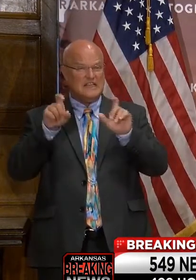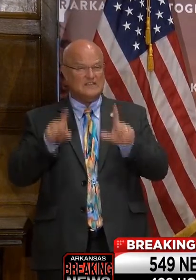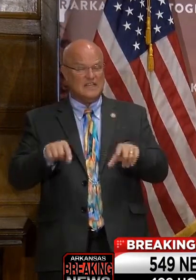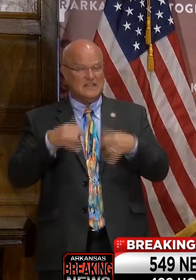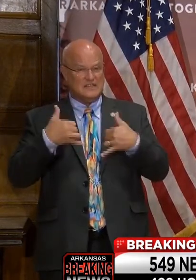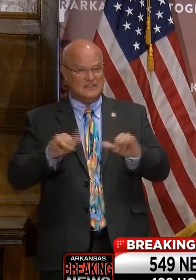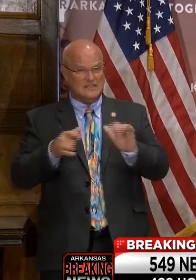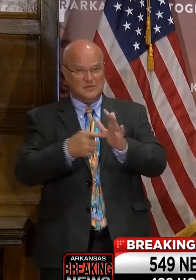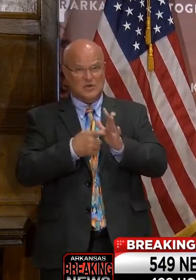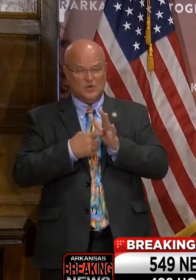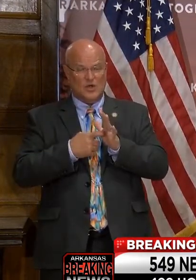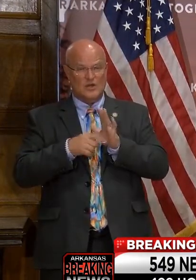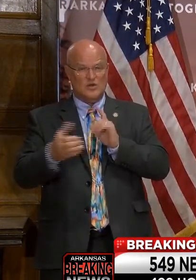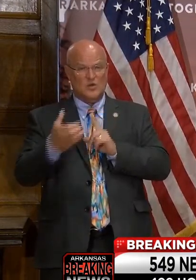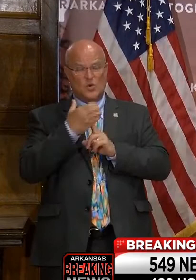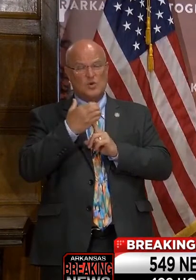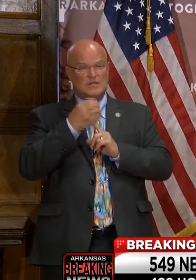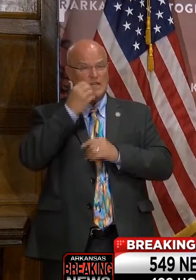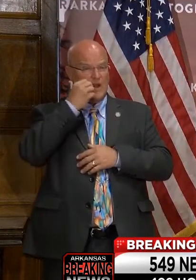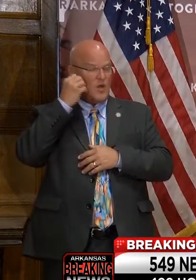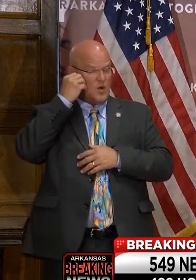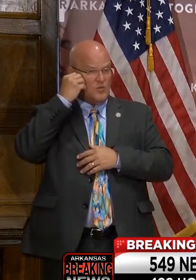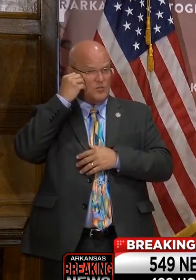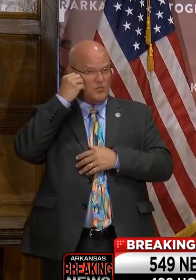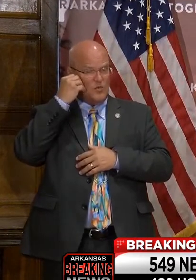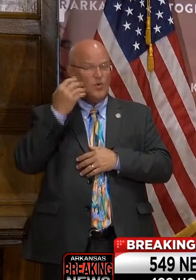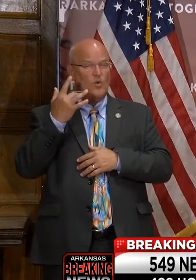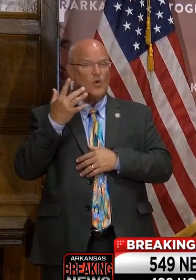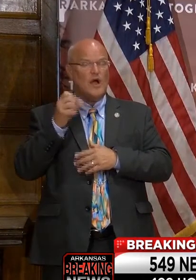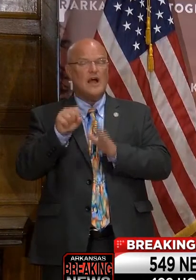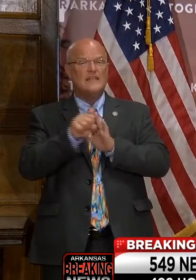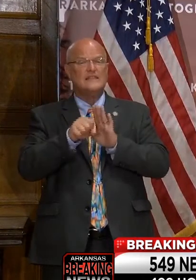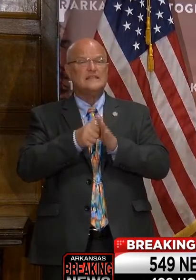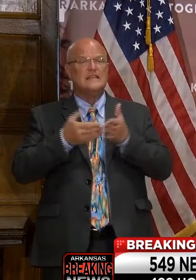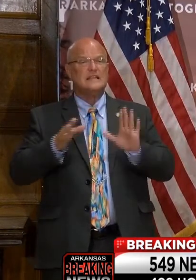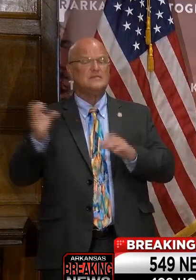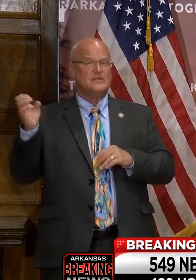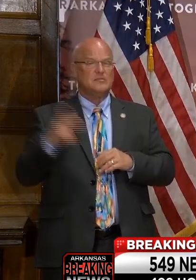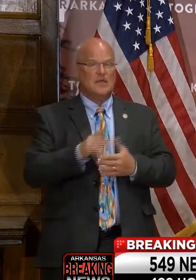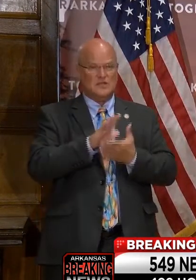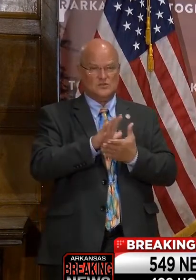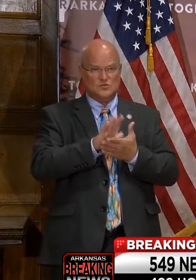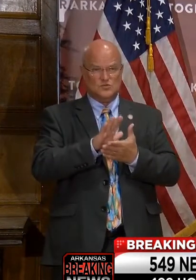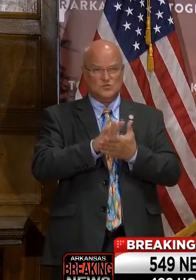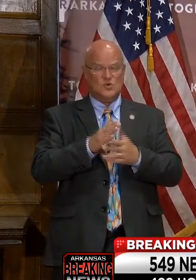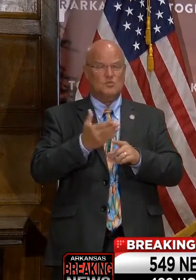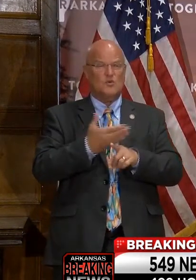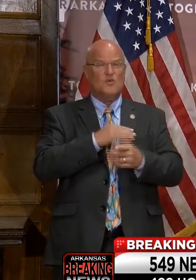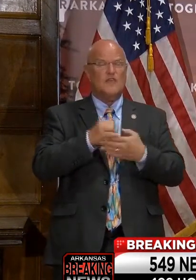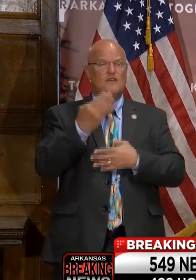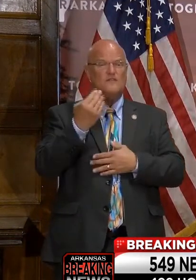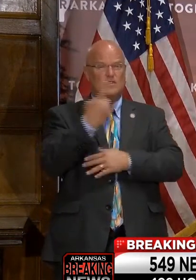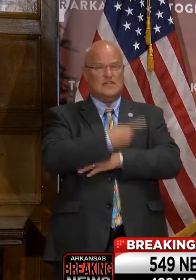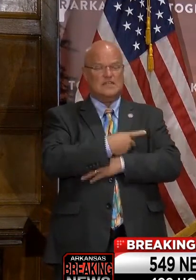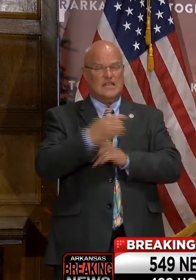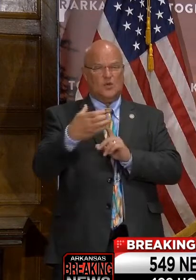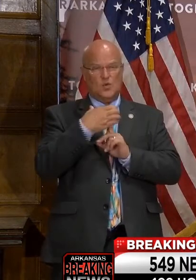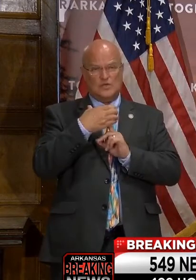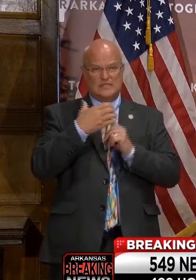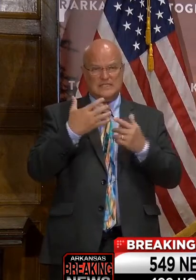they're still required to quarantine while they're at home, why is it safe to allow them to return to schools before that 14-day